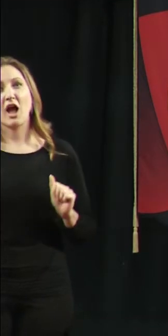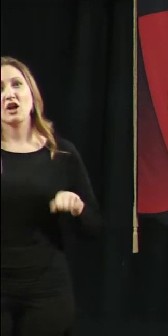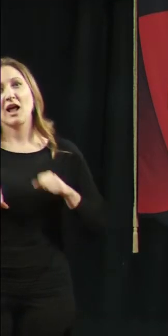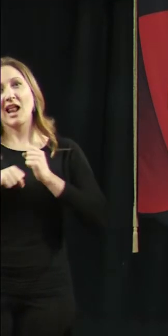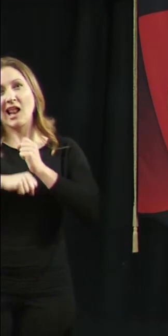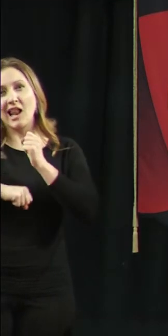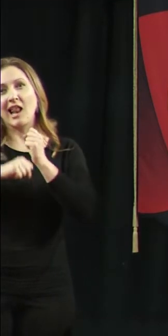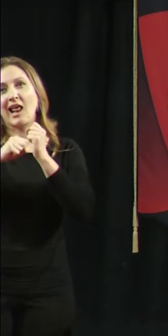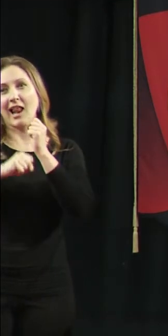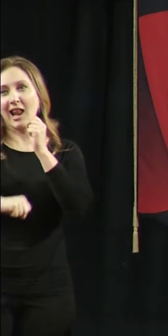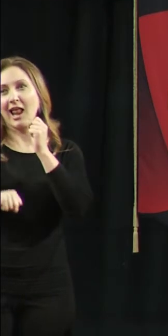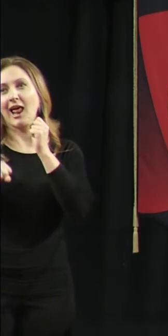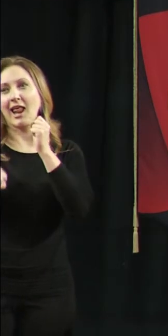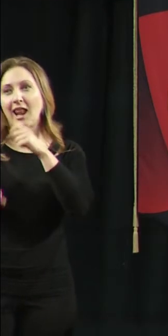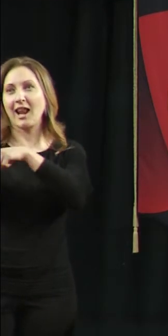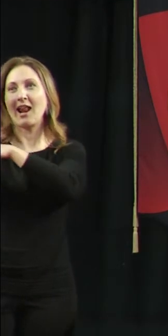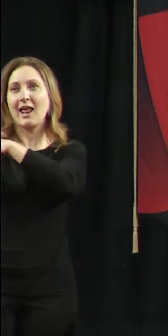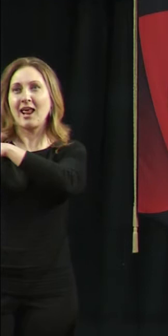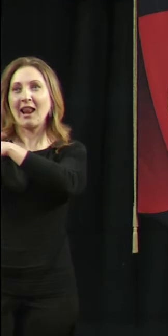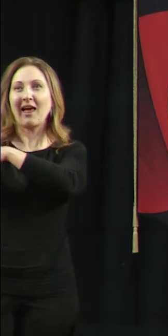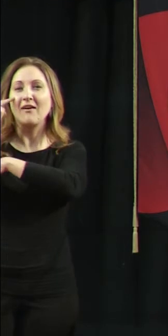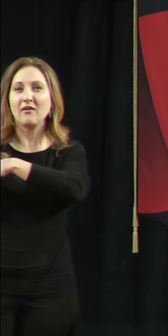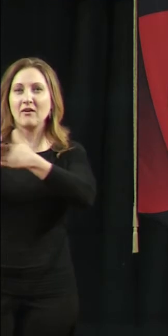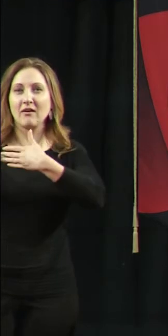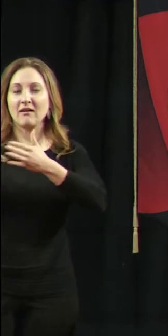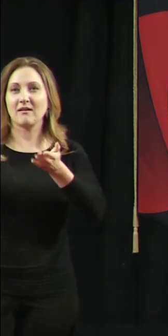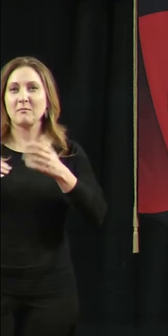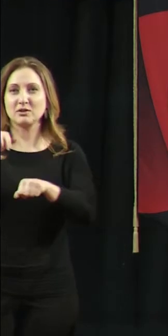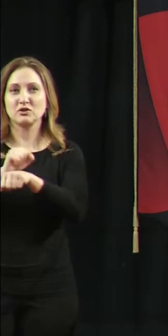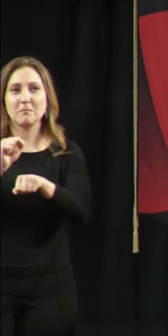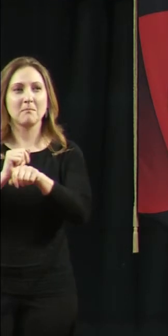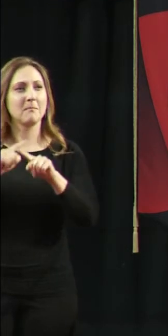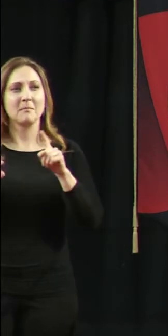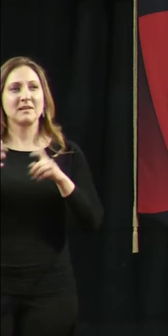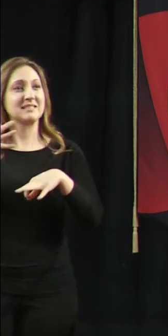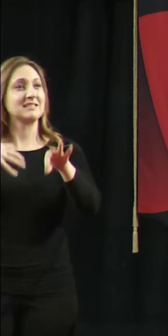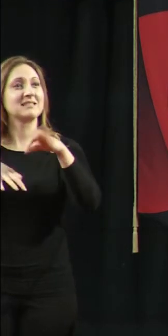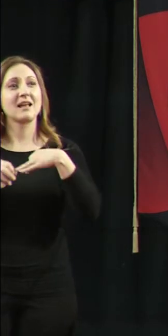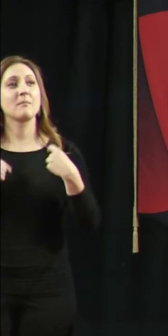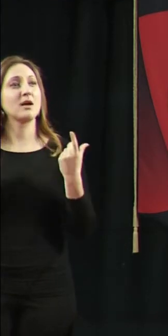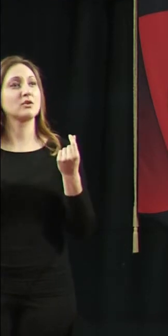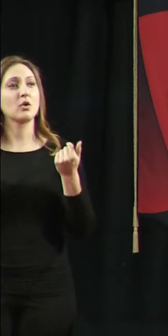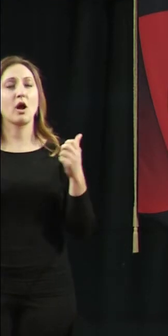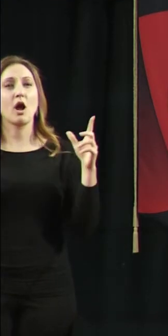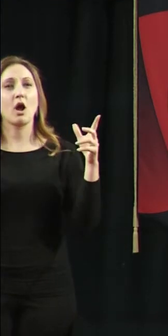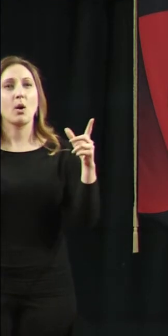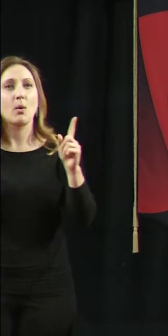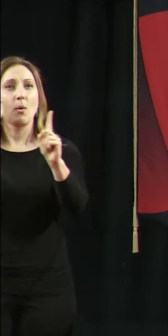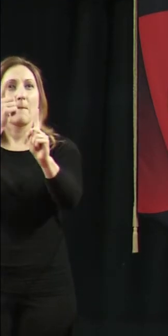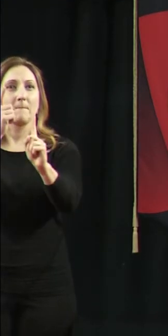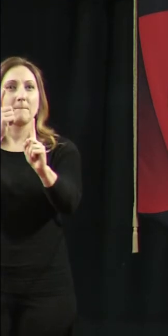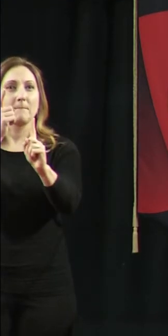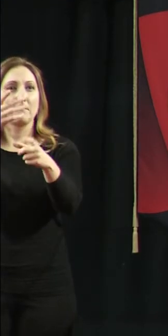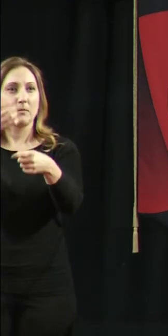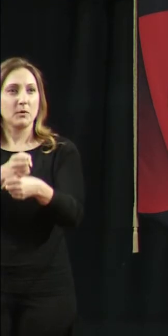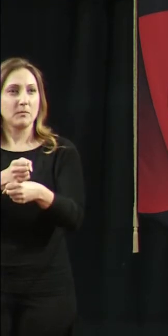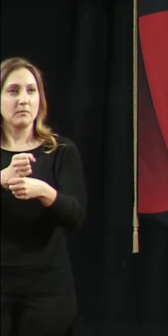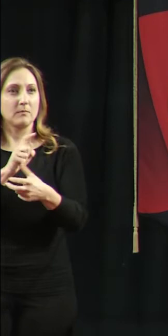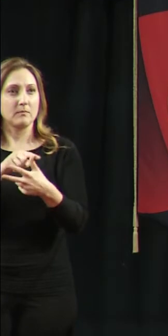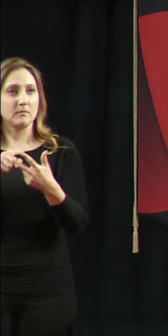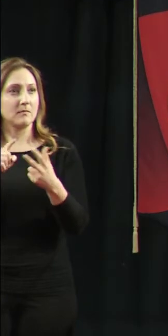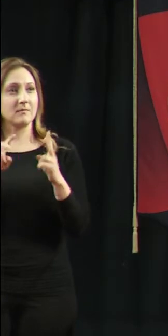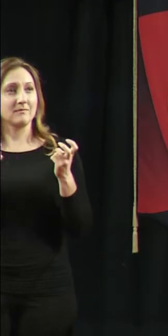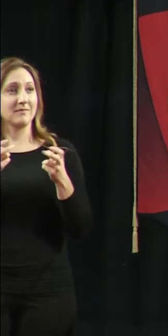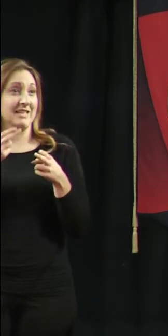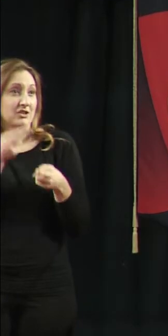of the evening explaining what I did for a living, but I thought I would just boil it down to 3 simple words. It's